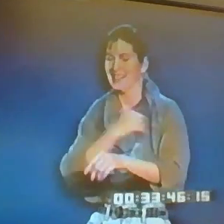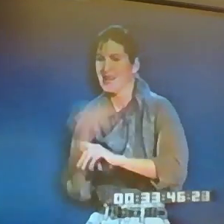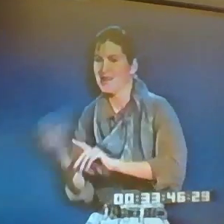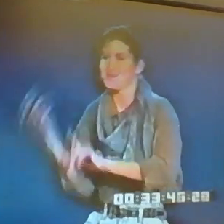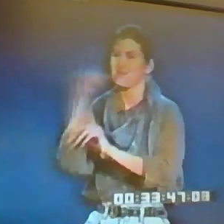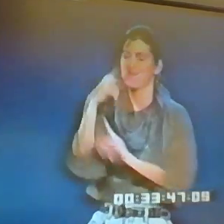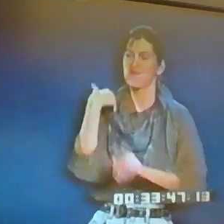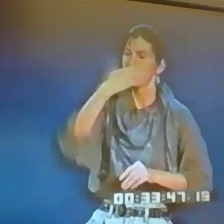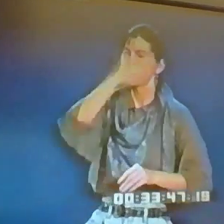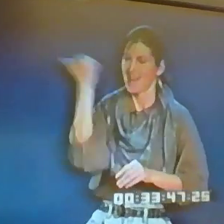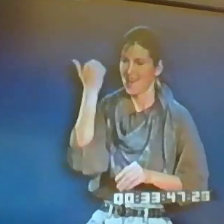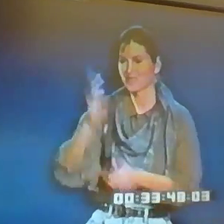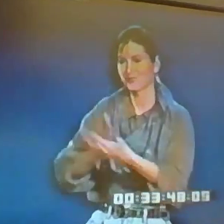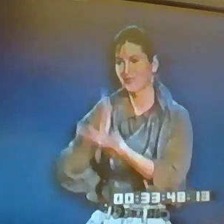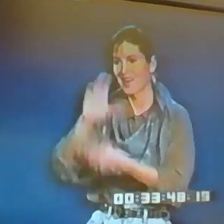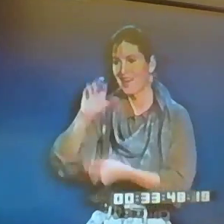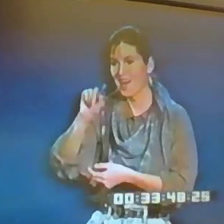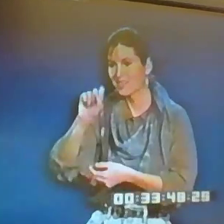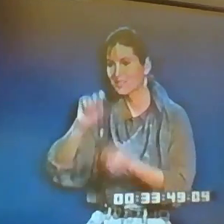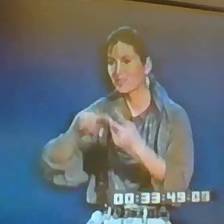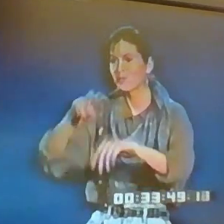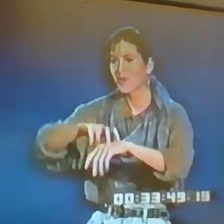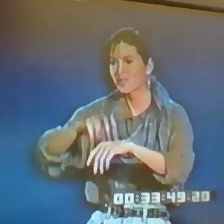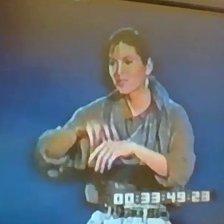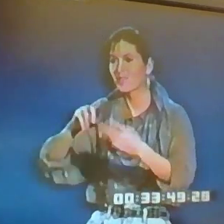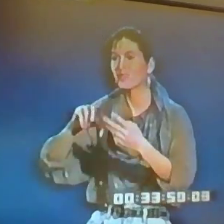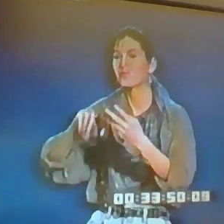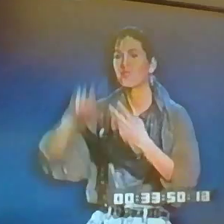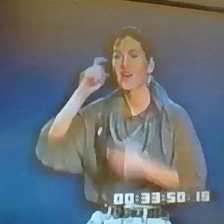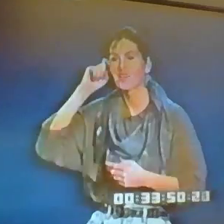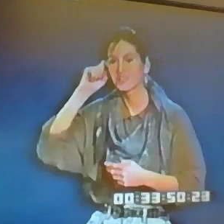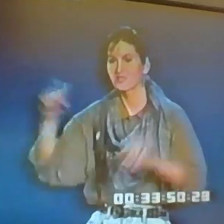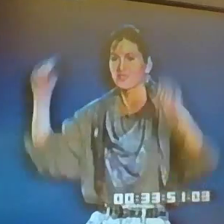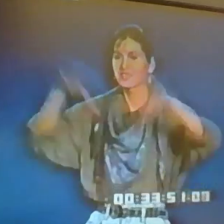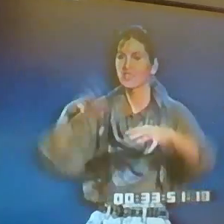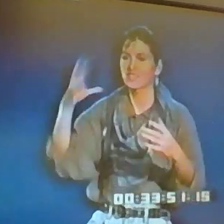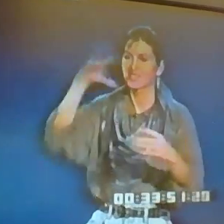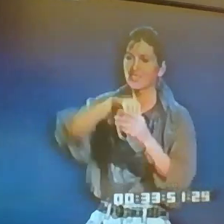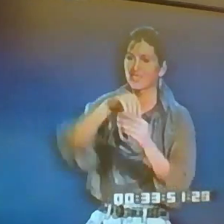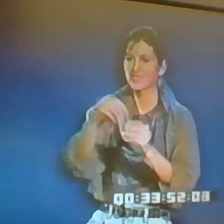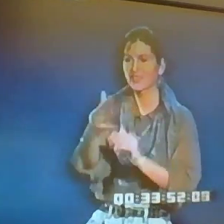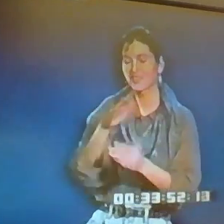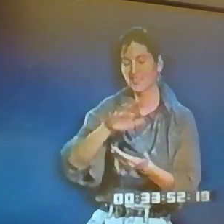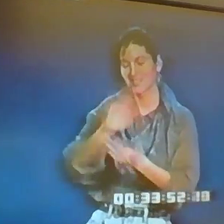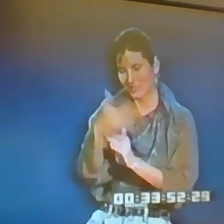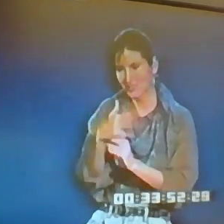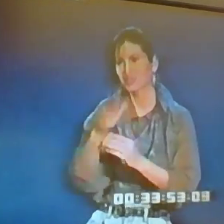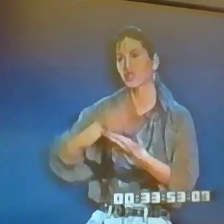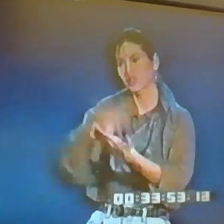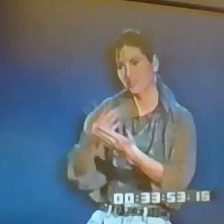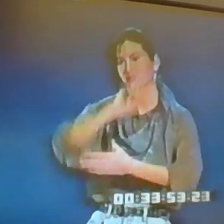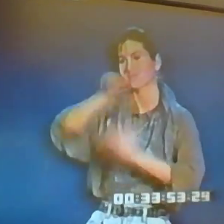Then once we have all the vegetables chopped up and ready to be put in the pot,